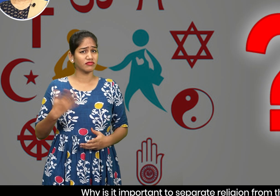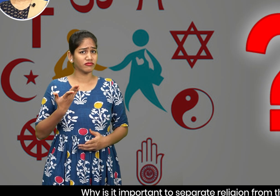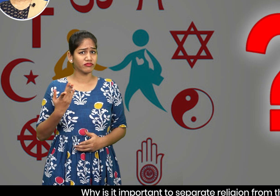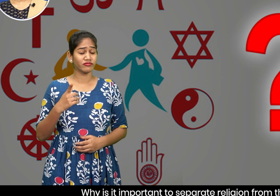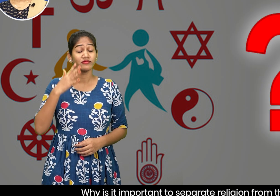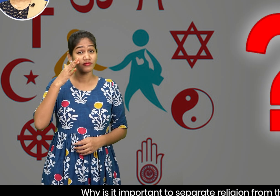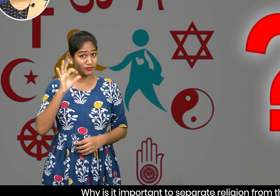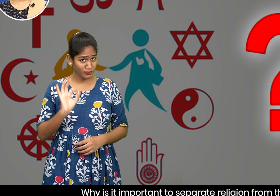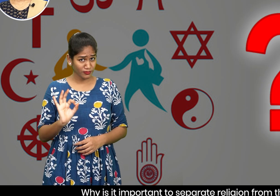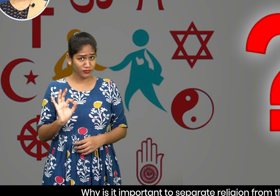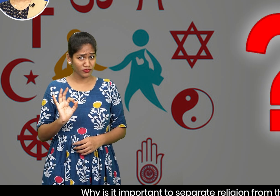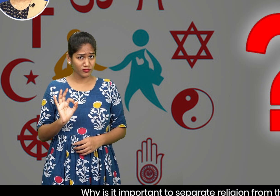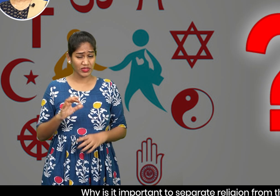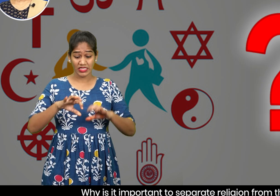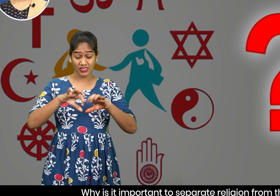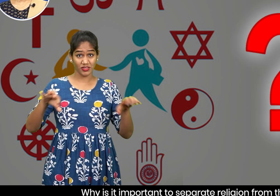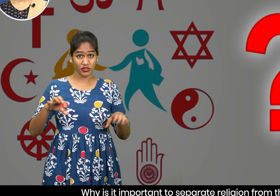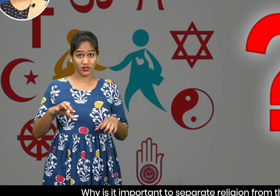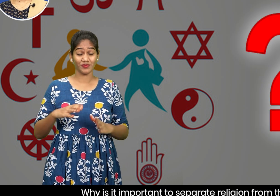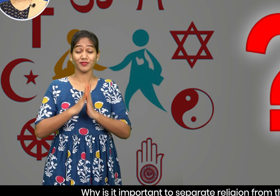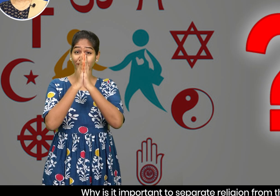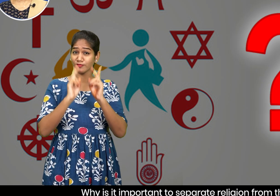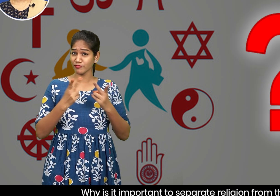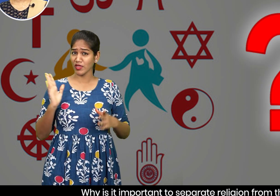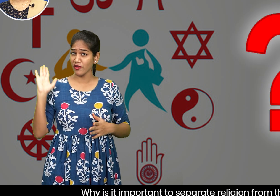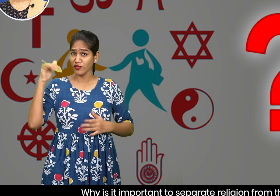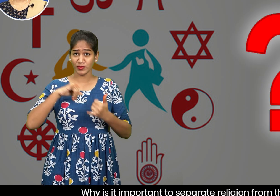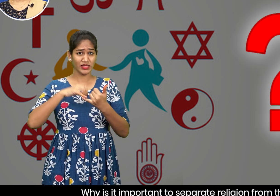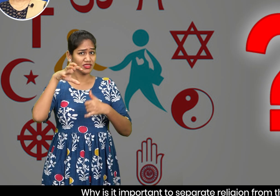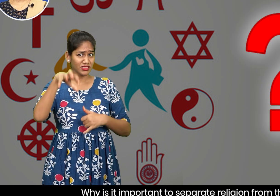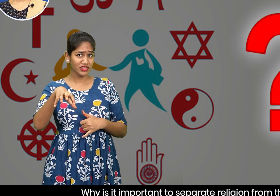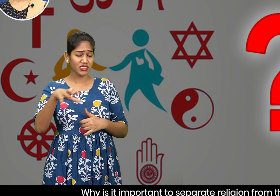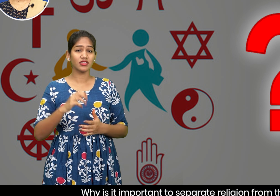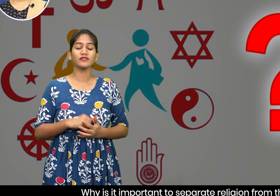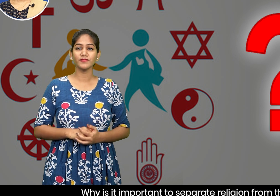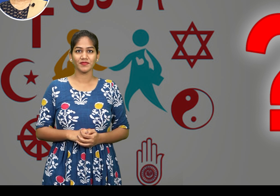Why is it important to separate religion from the state?